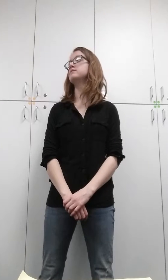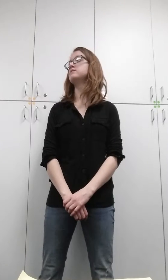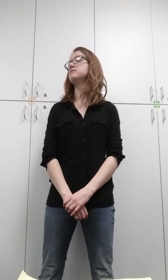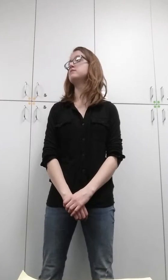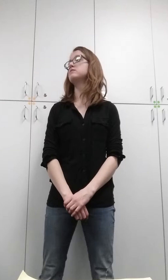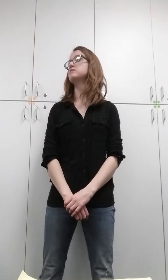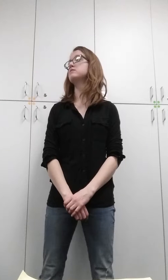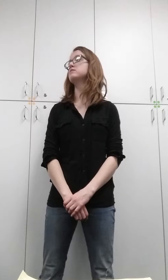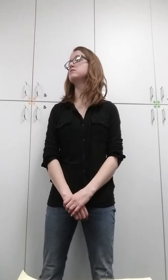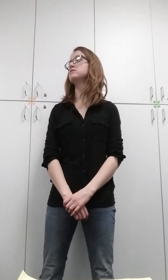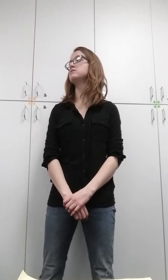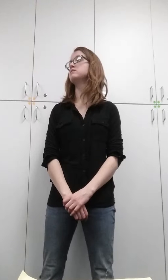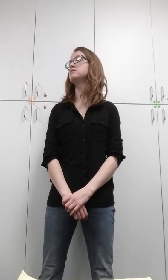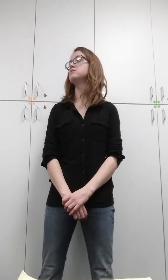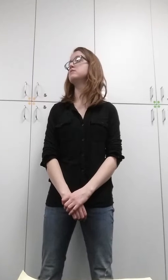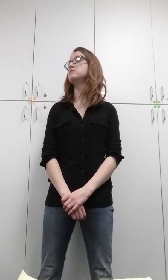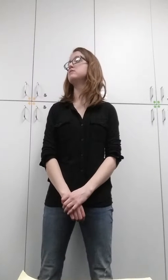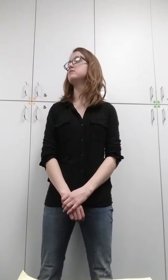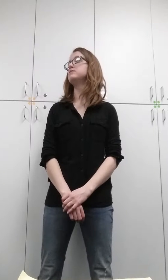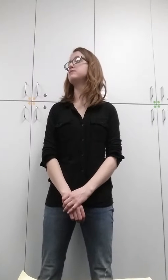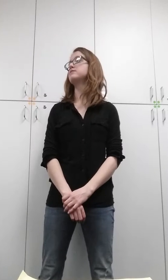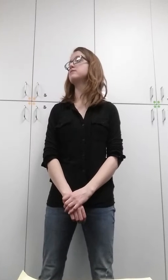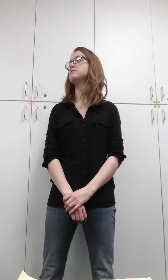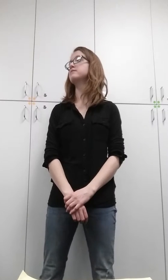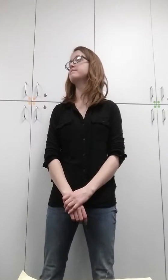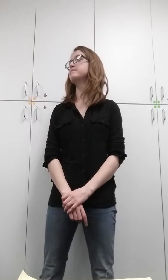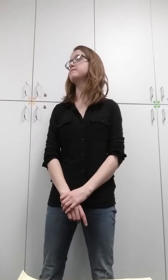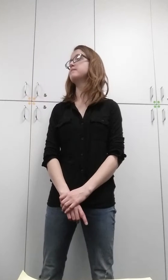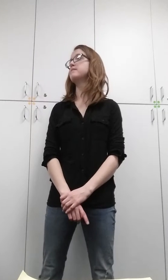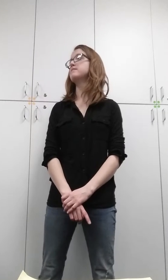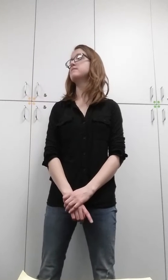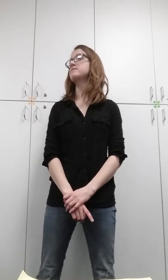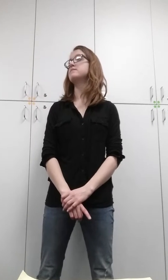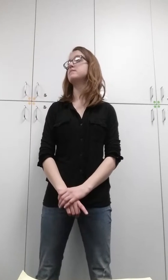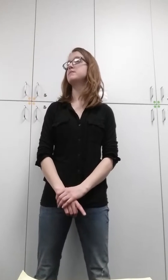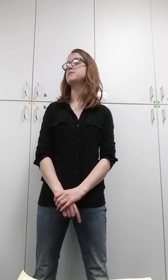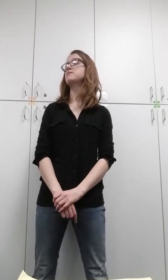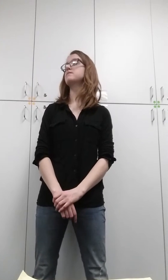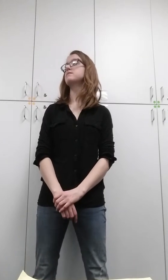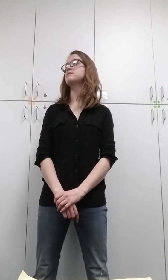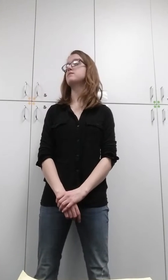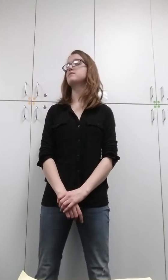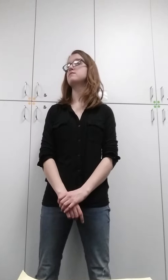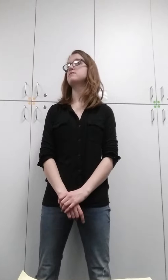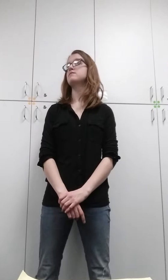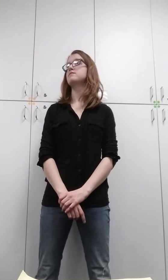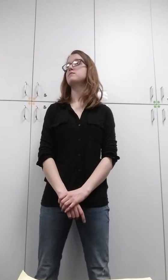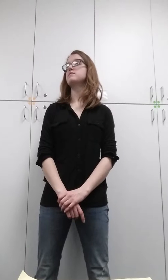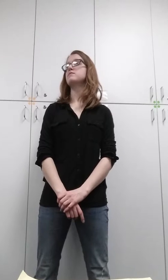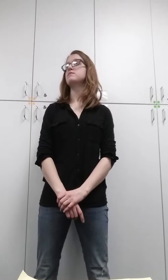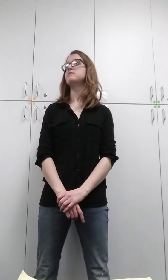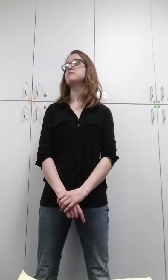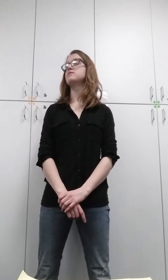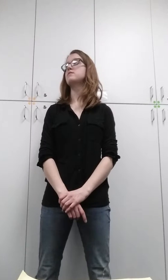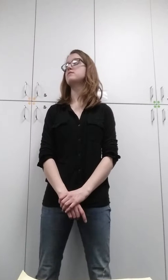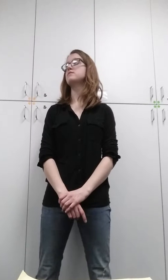not want to explain by example is if you are in a courtroom,